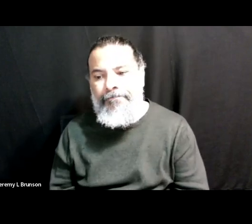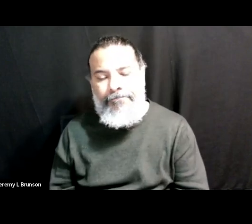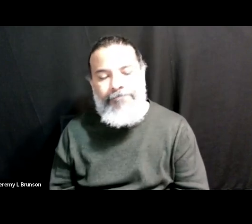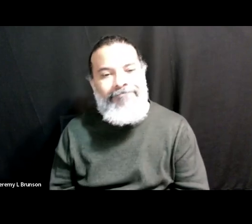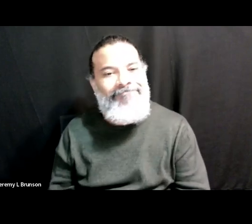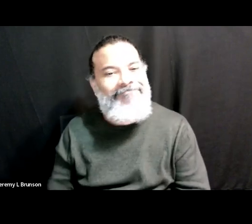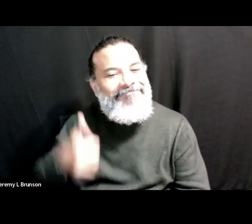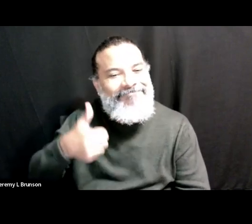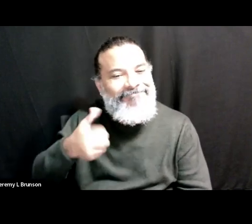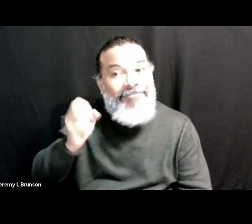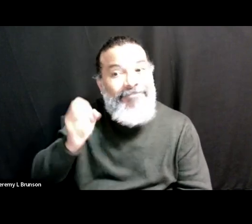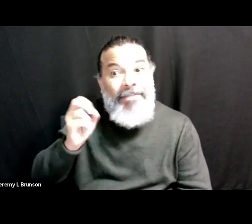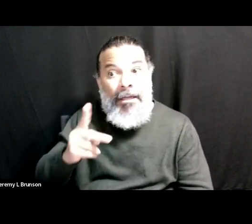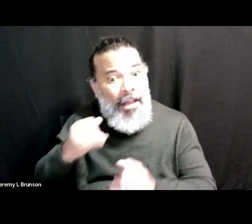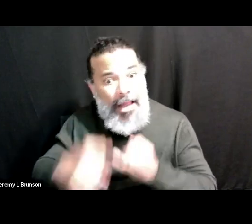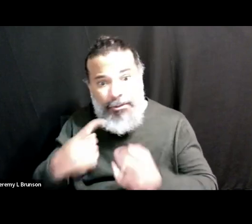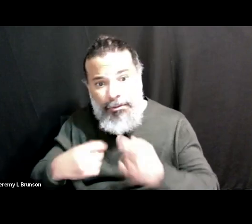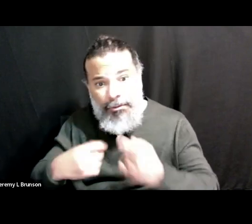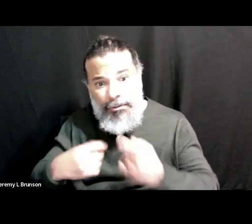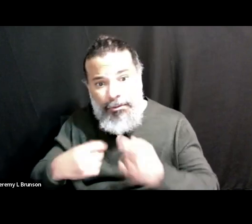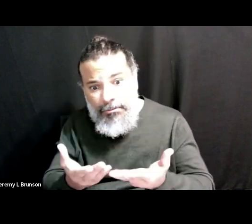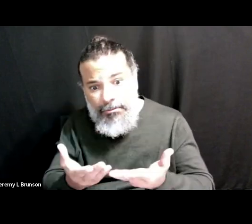Okay, any last questions?